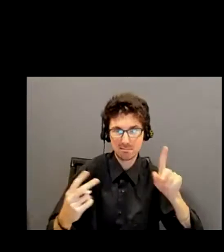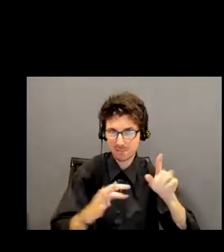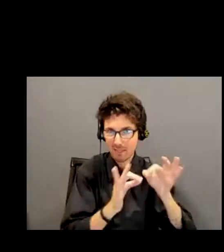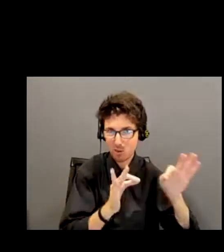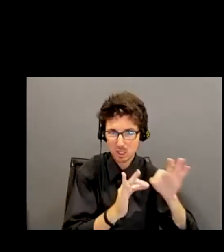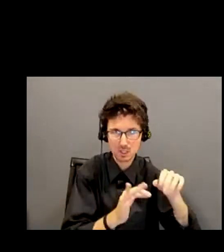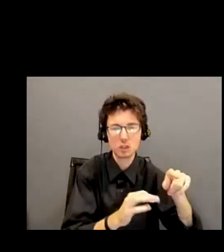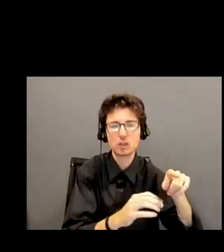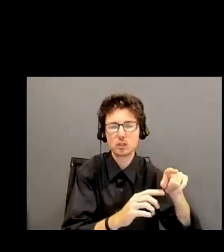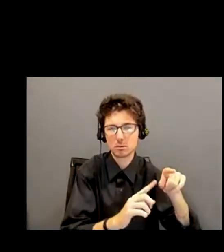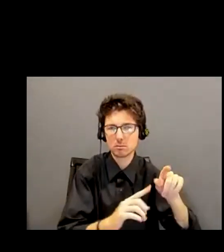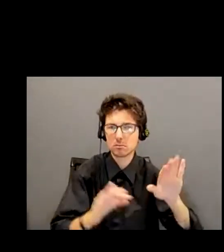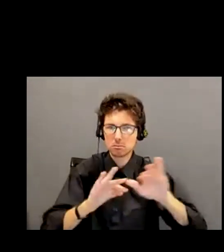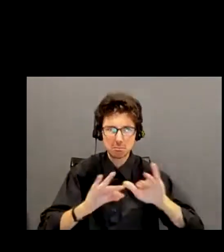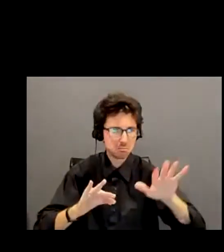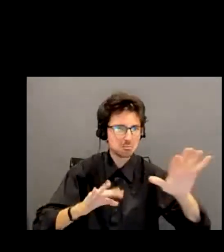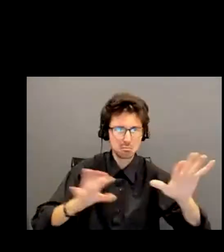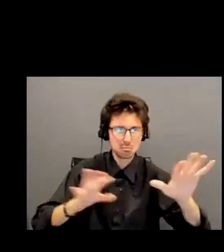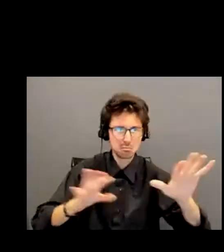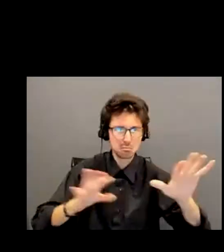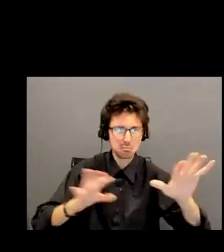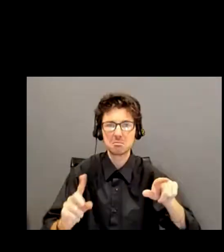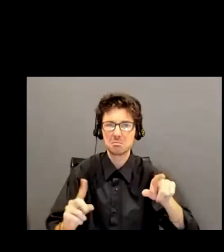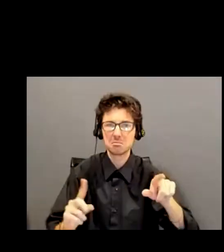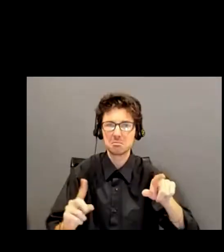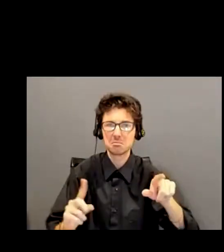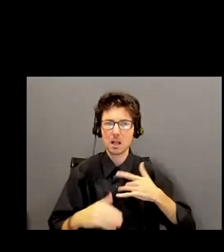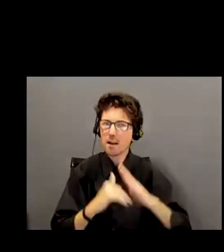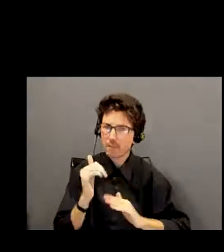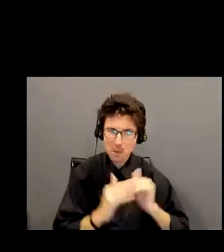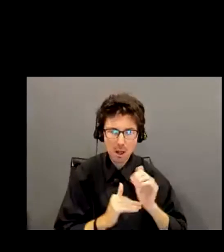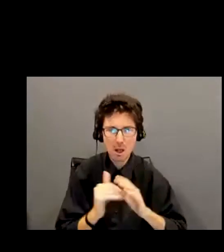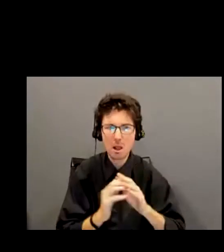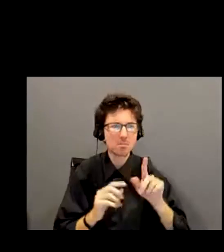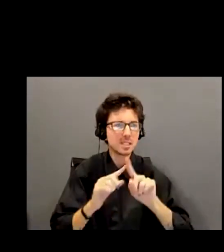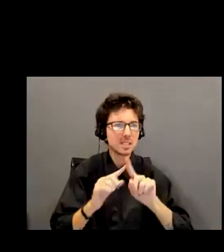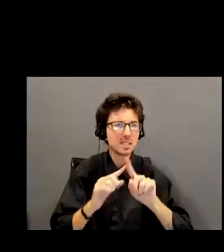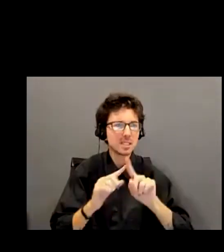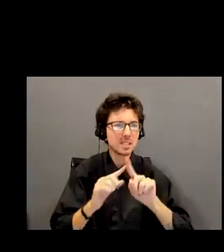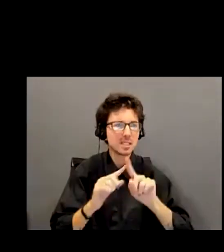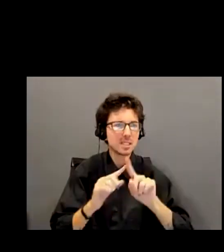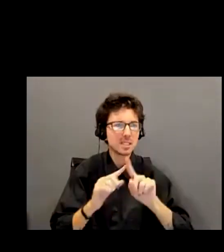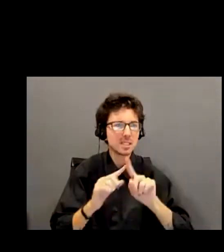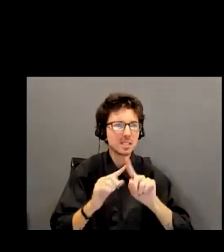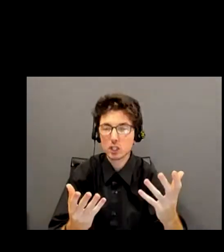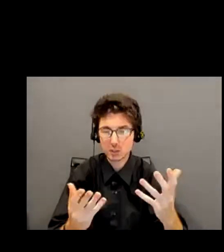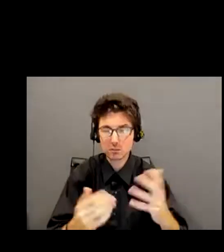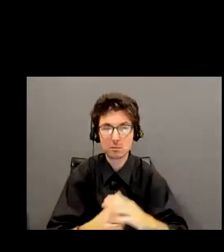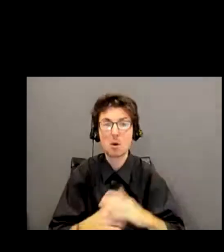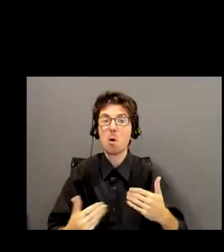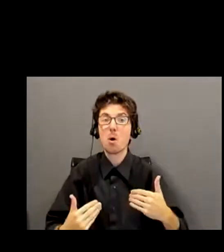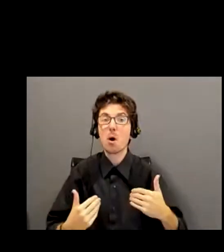home as much as they can. And we do have also one group of